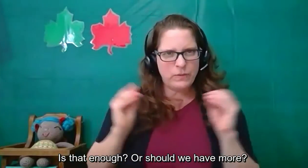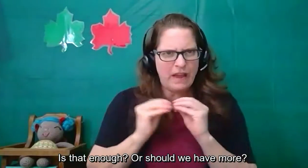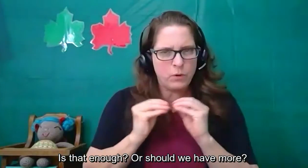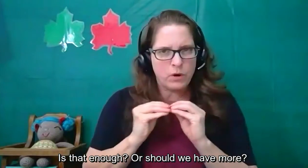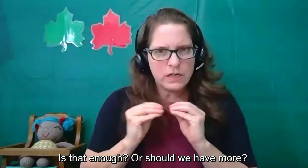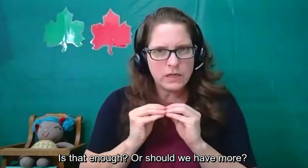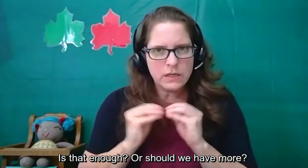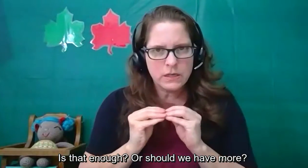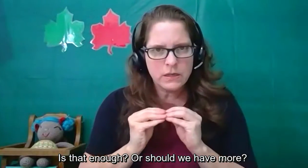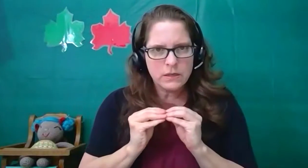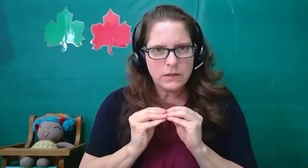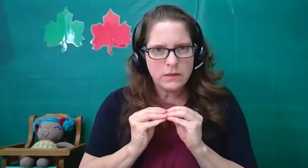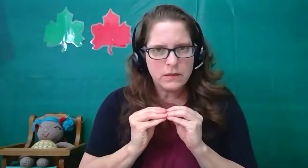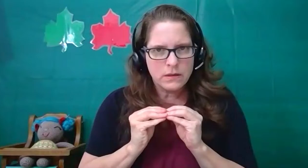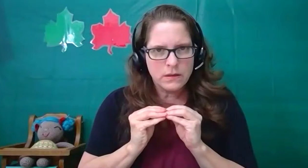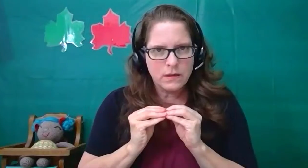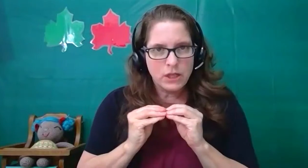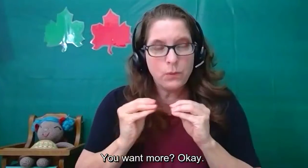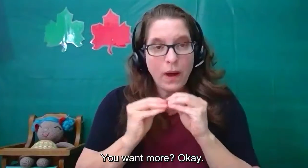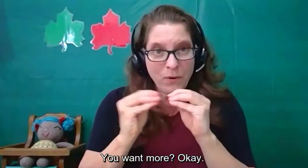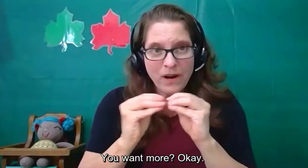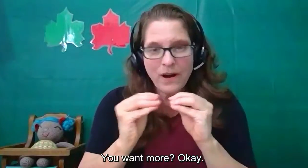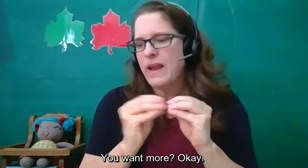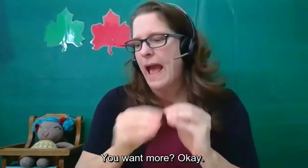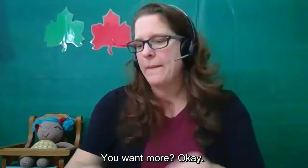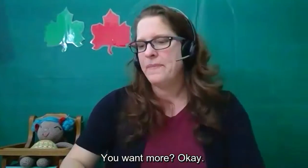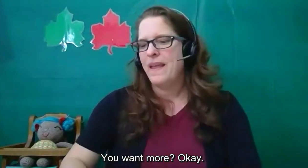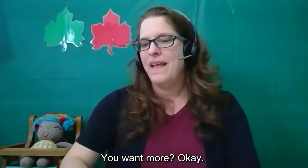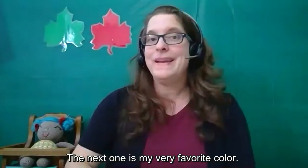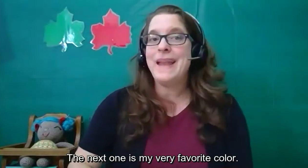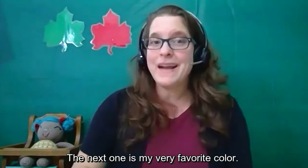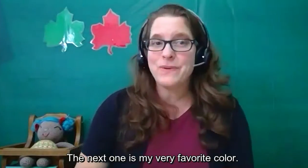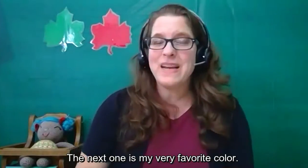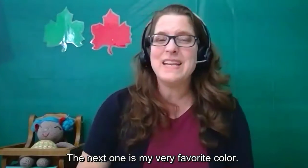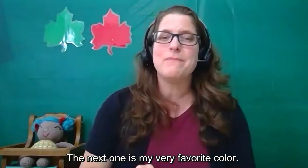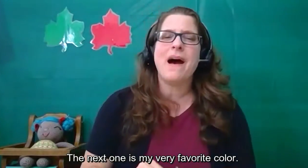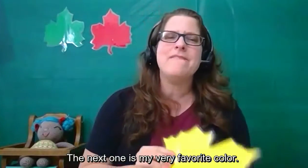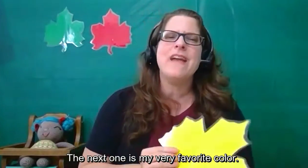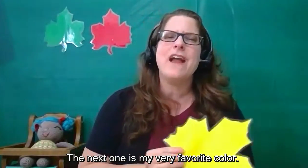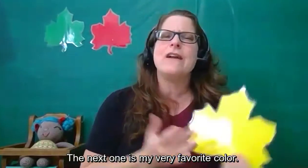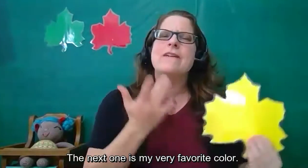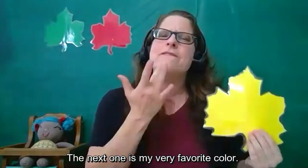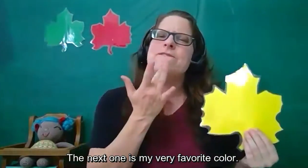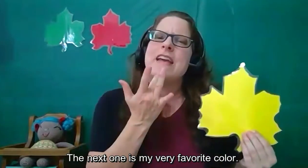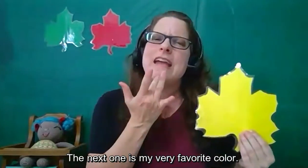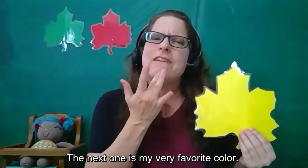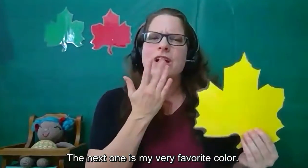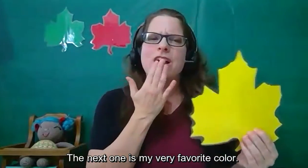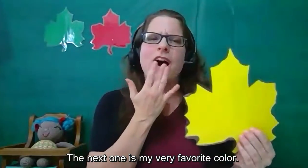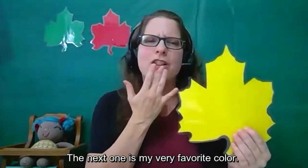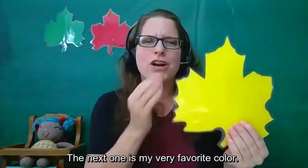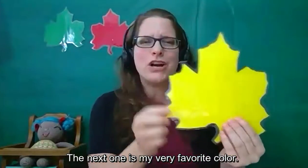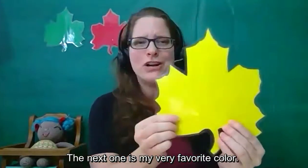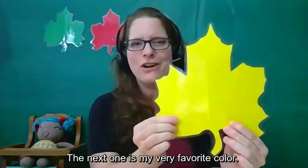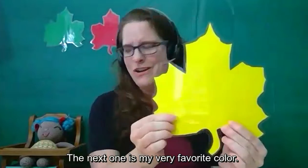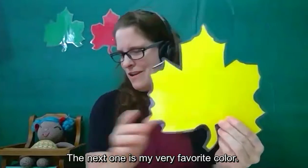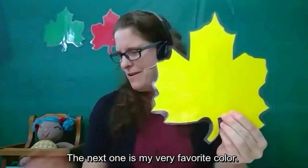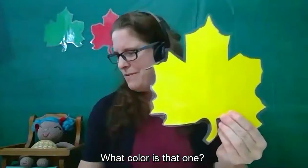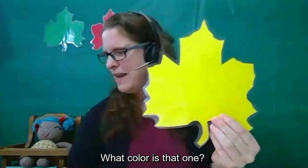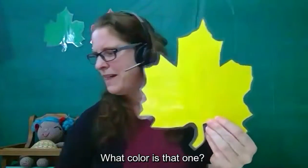have more? You want more? Okay. The next one is my very favorite color. What color